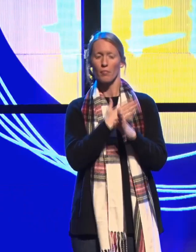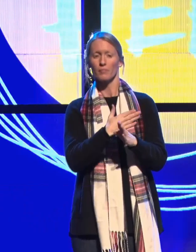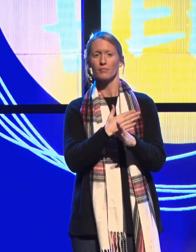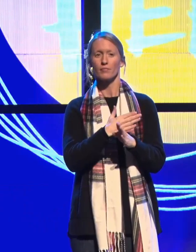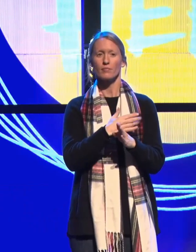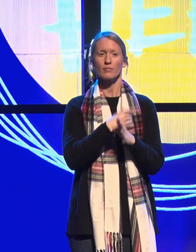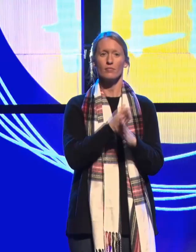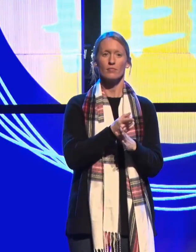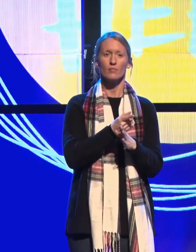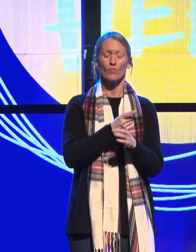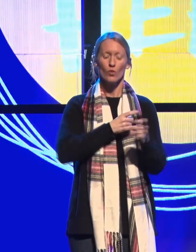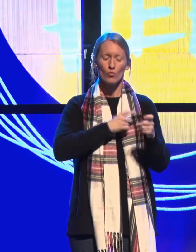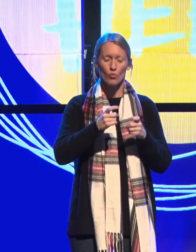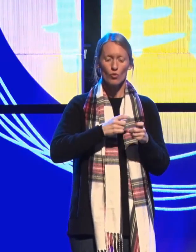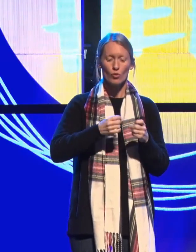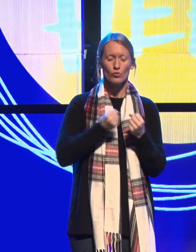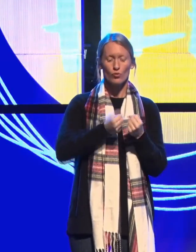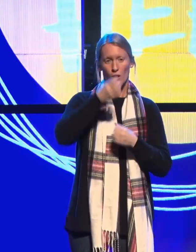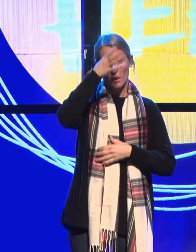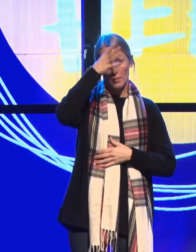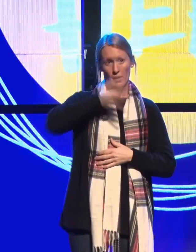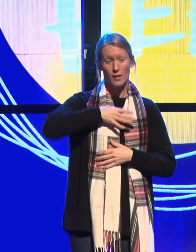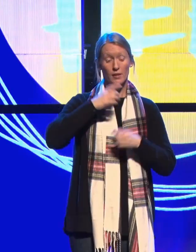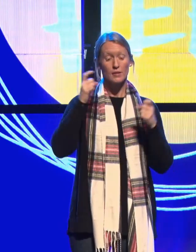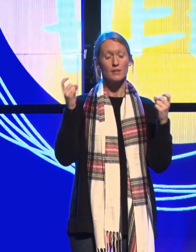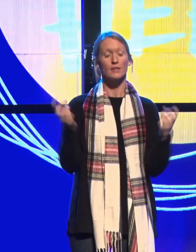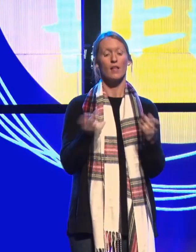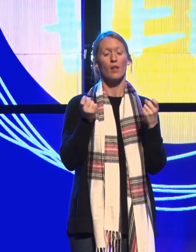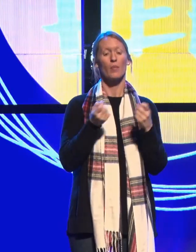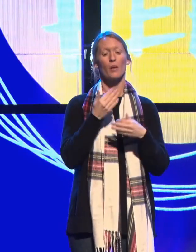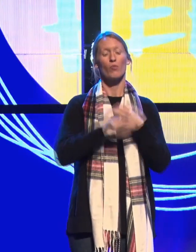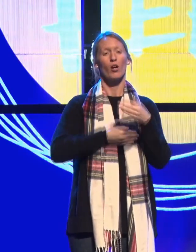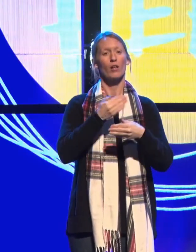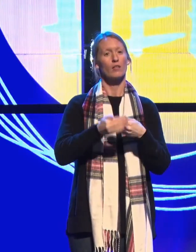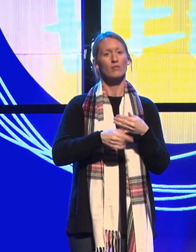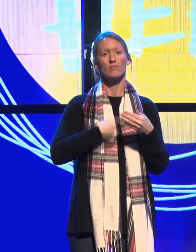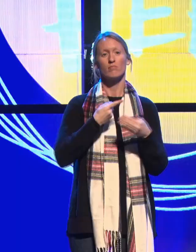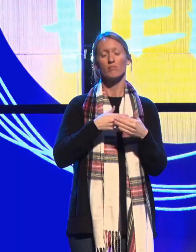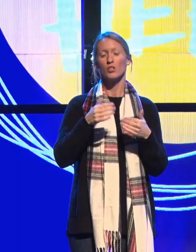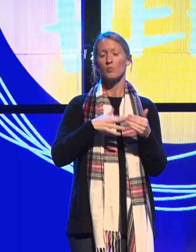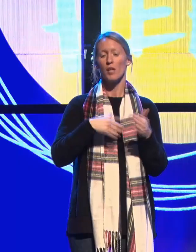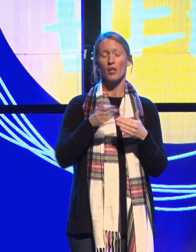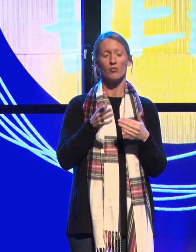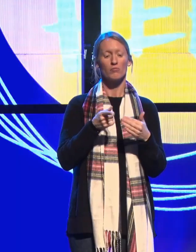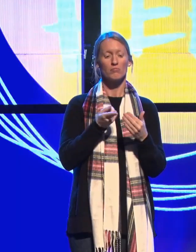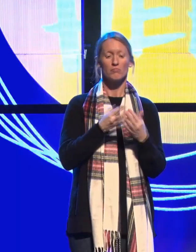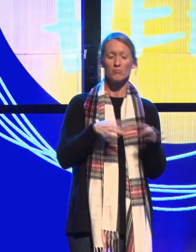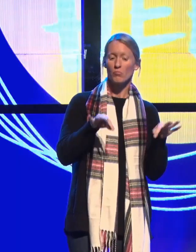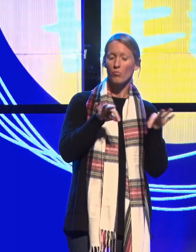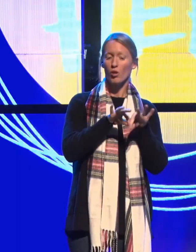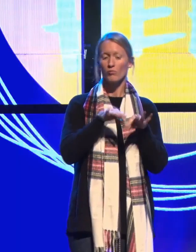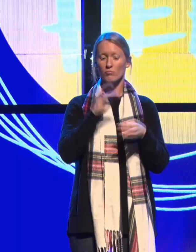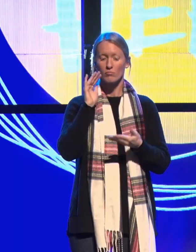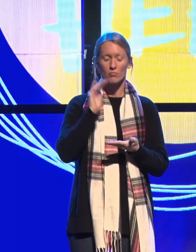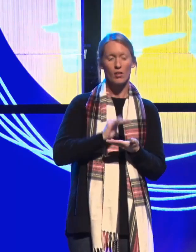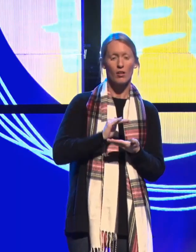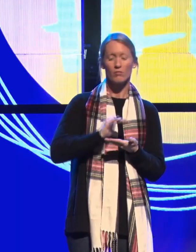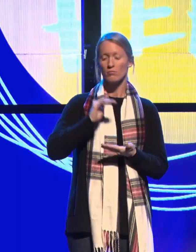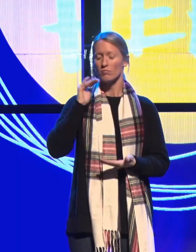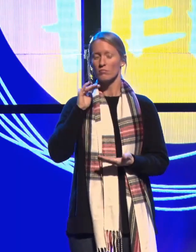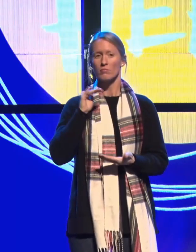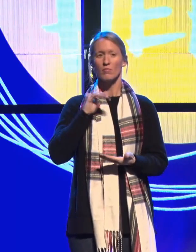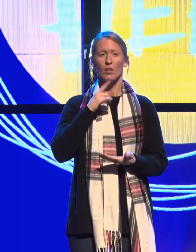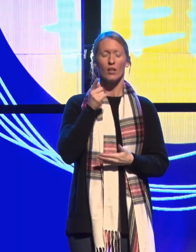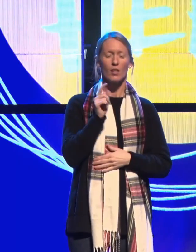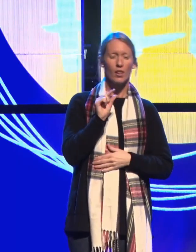learn to celebrate progress no matter how small it is. We don't celebrate well. You got to celebrate the little wins